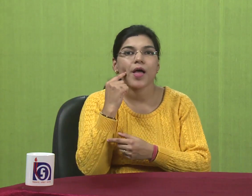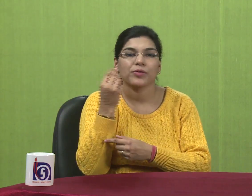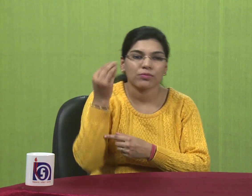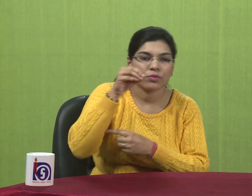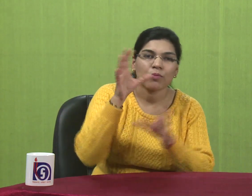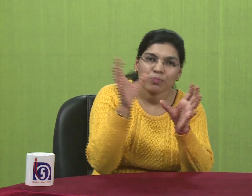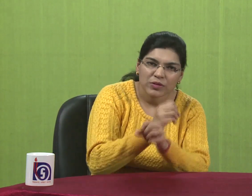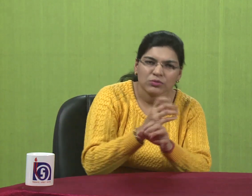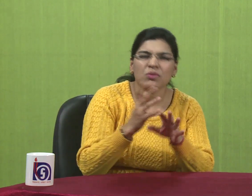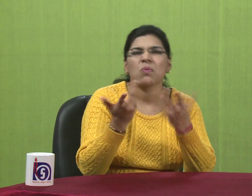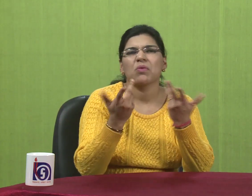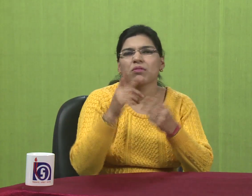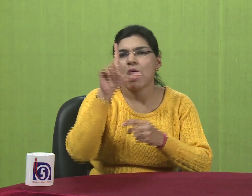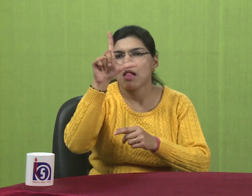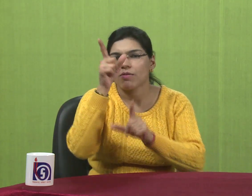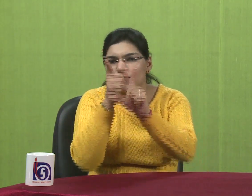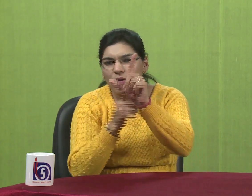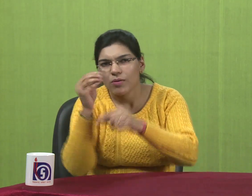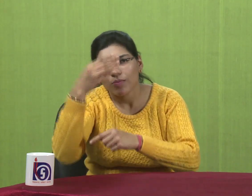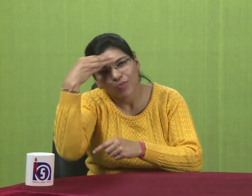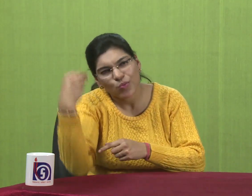Exceedingly, the spelling is wrong.